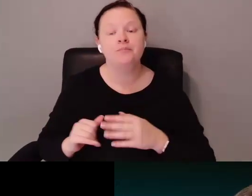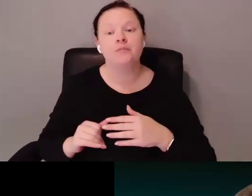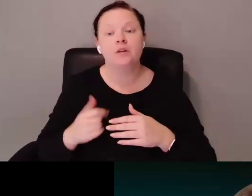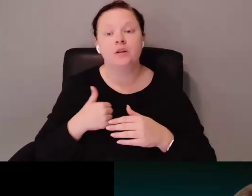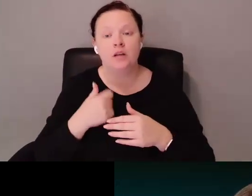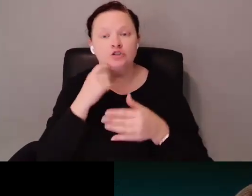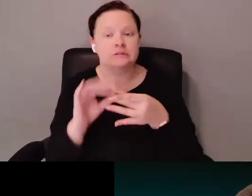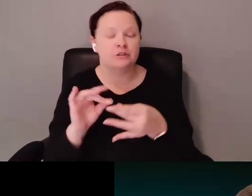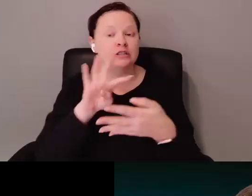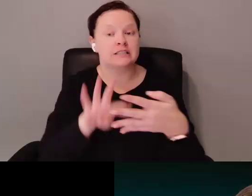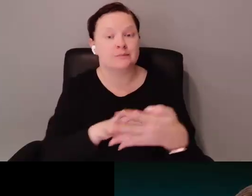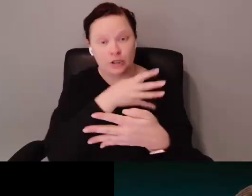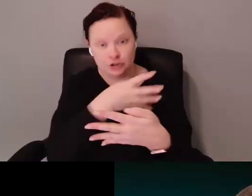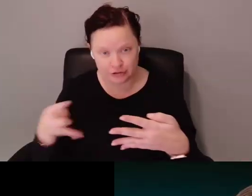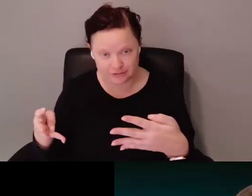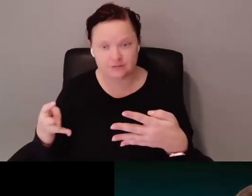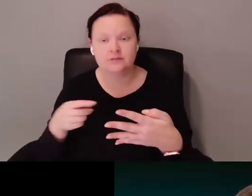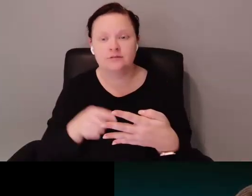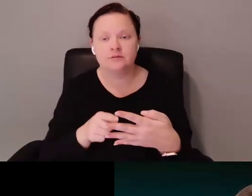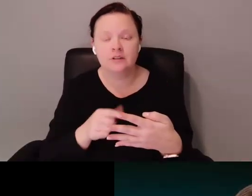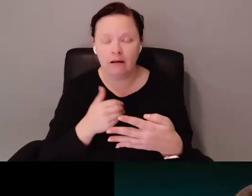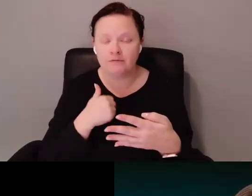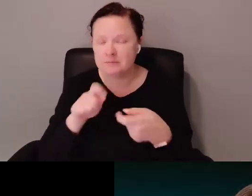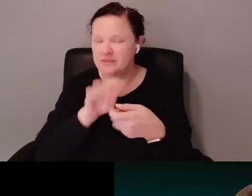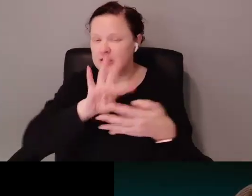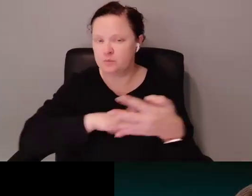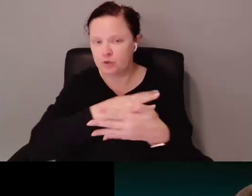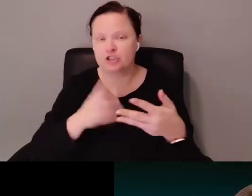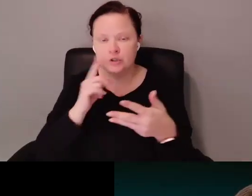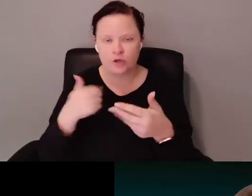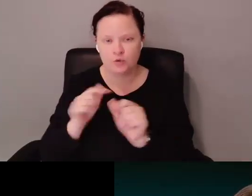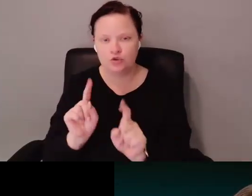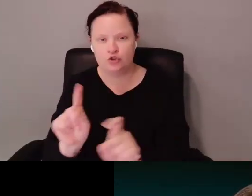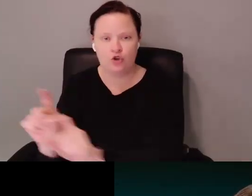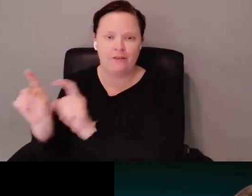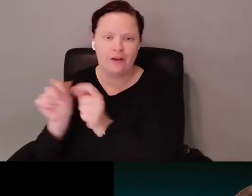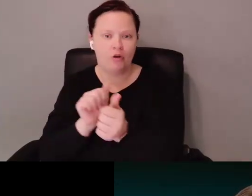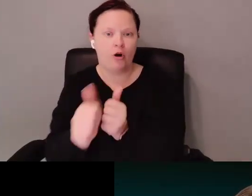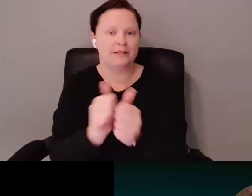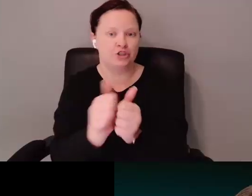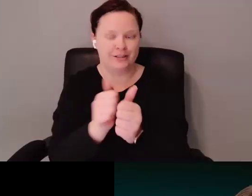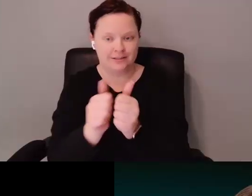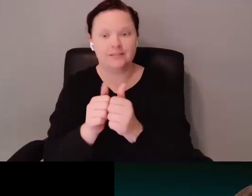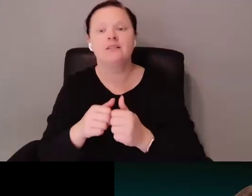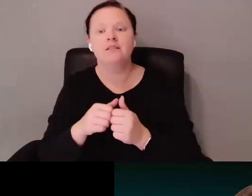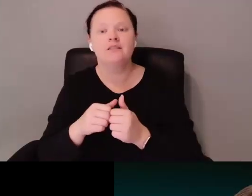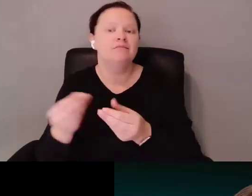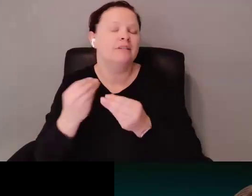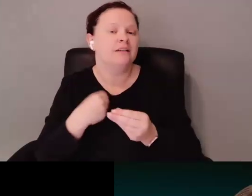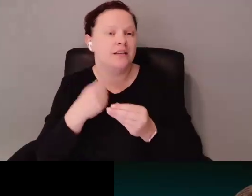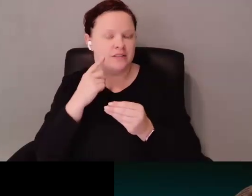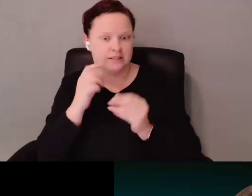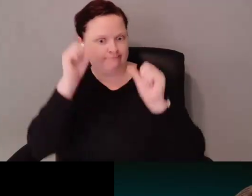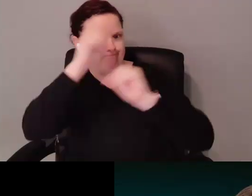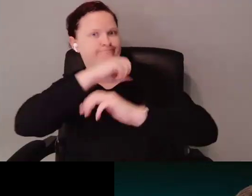that I use for competition, like to survey the competition, also gives us a breakdown of the average pricing